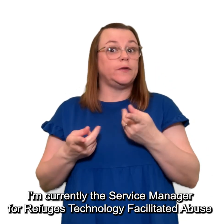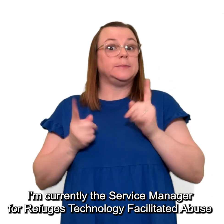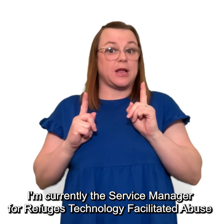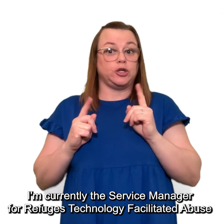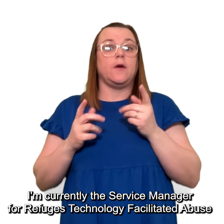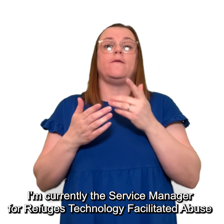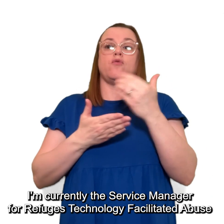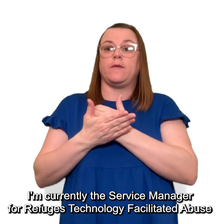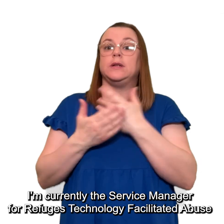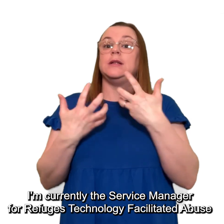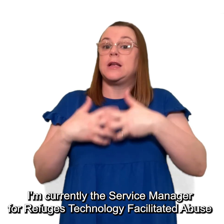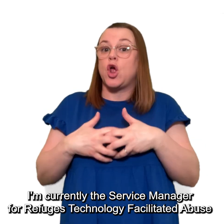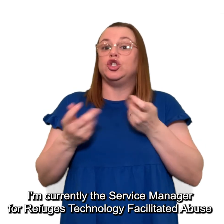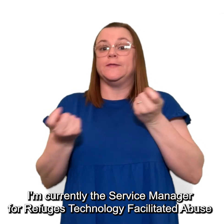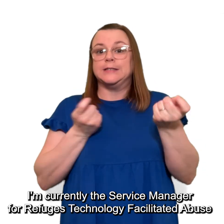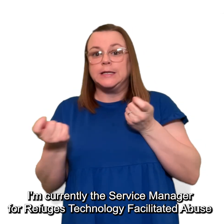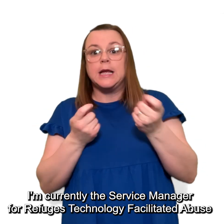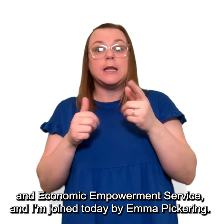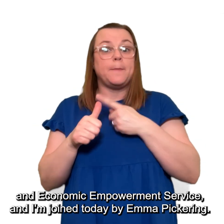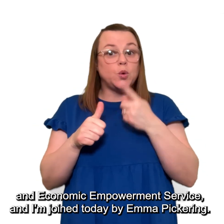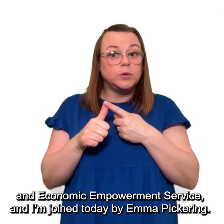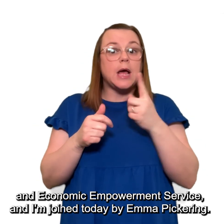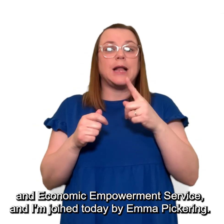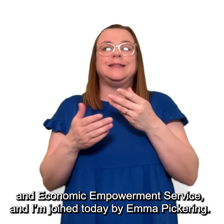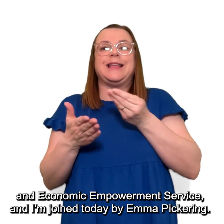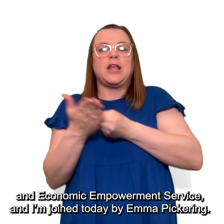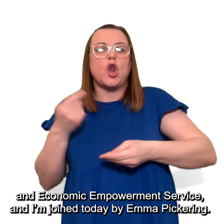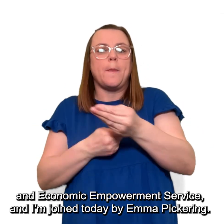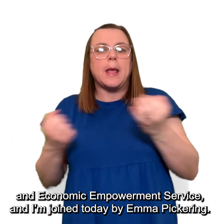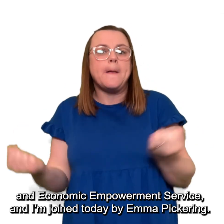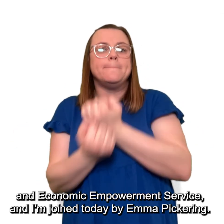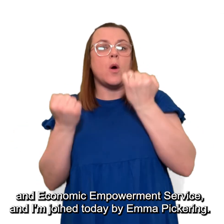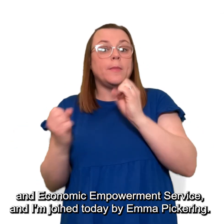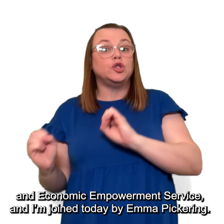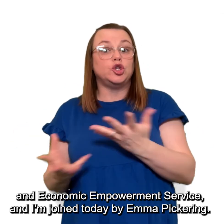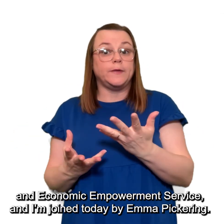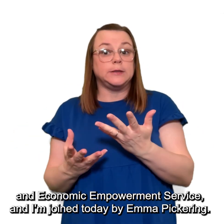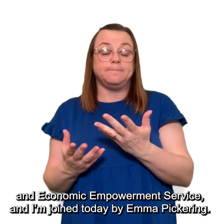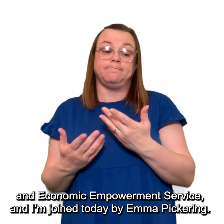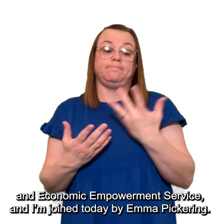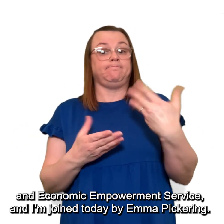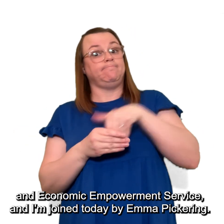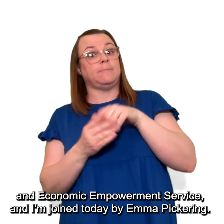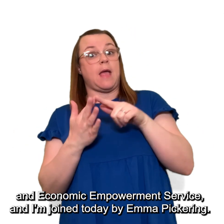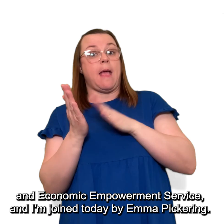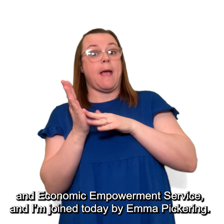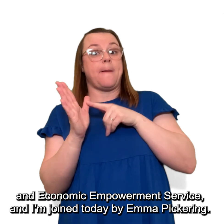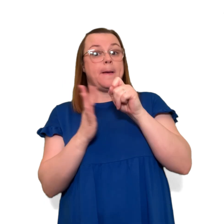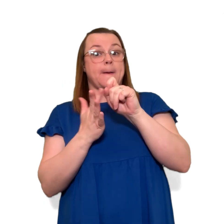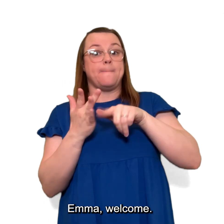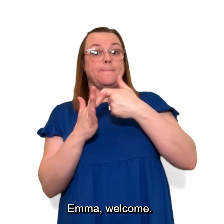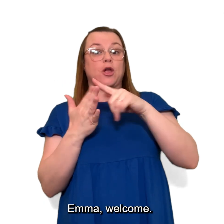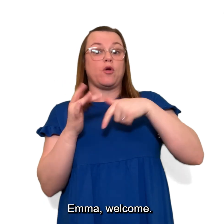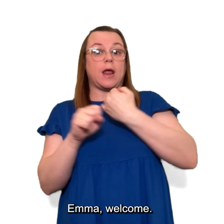Service Manager for Refuge's Technology Facilitated Abuse and Economic Empowerment Service. And I'm joined today by Emma